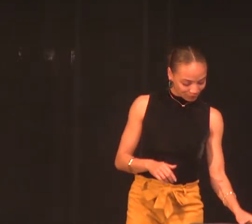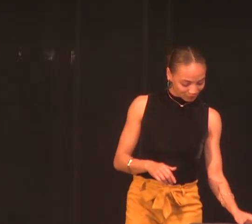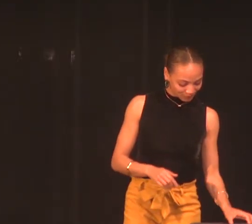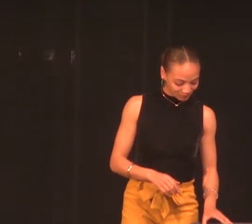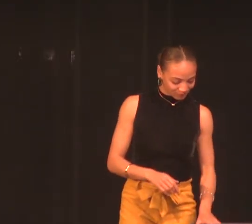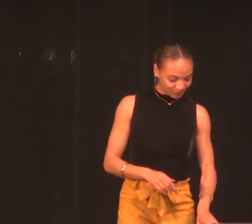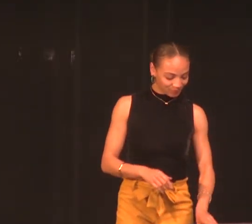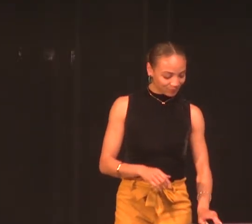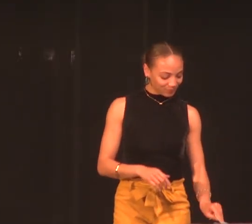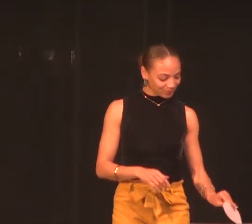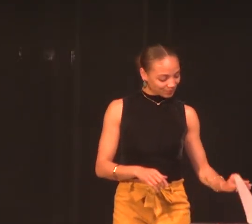expert.